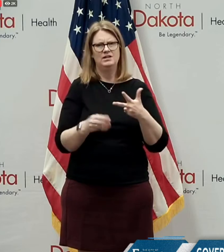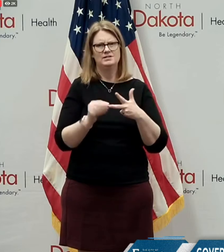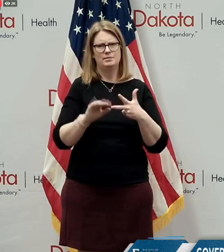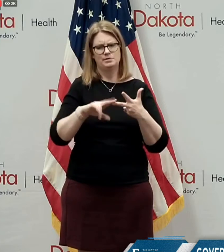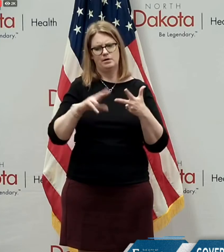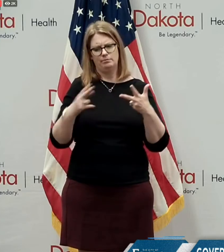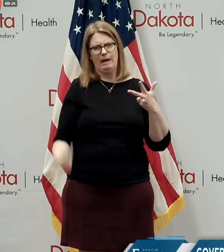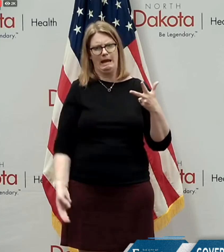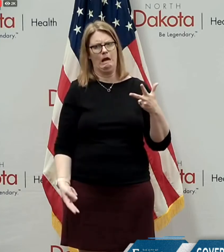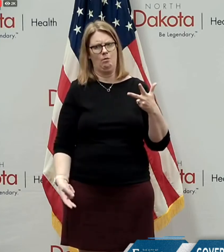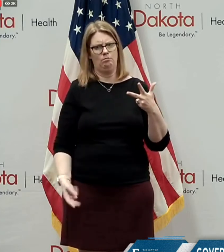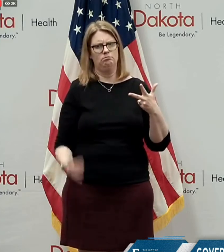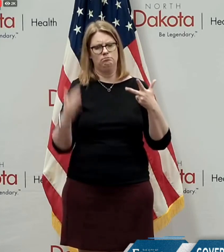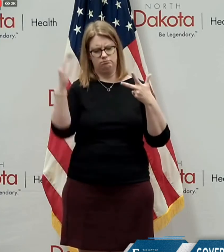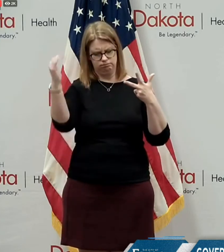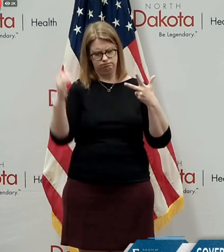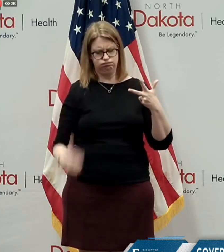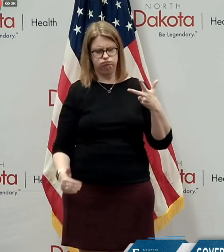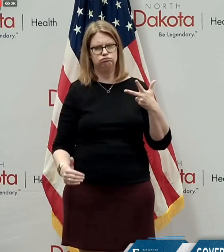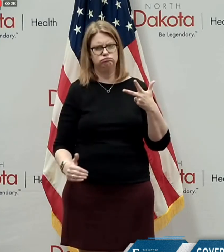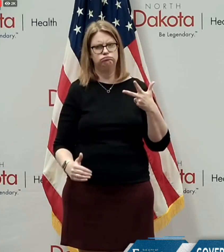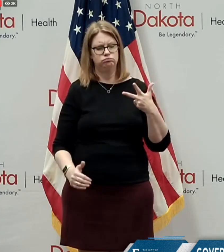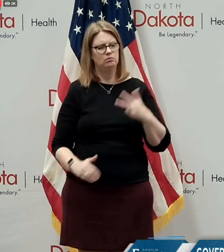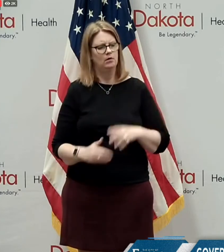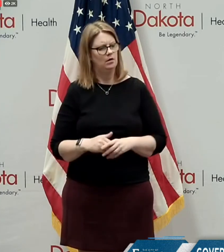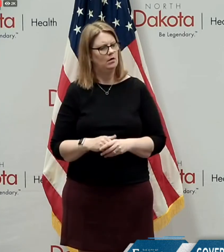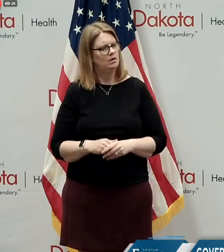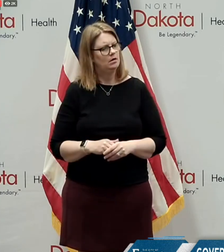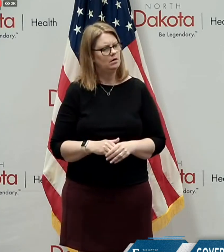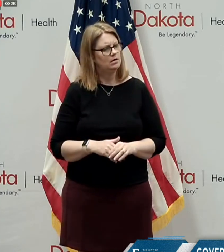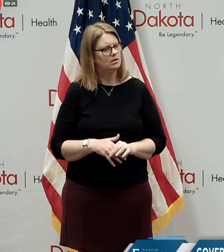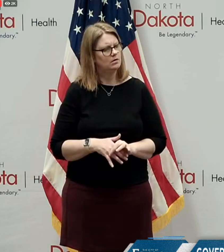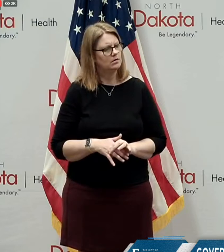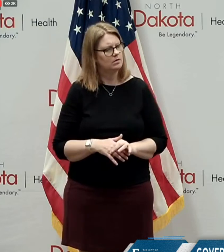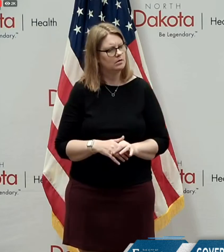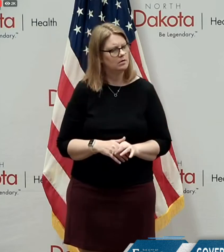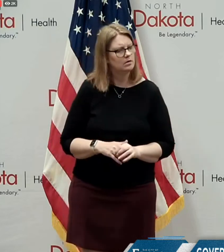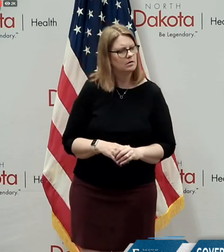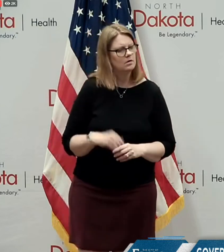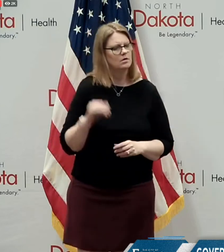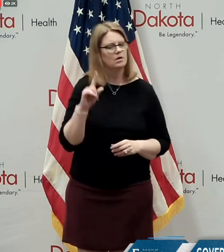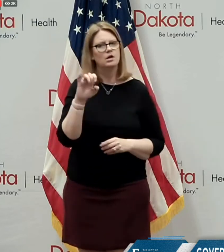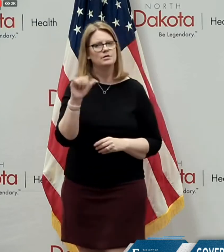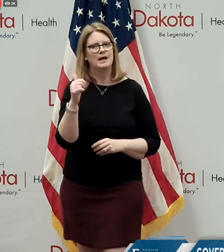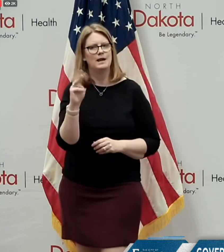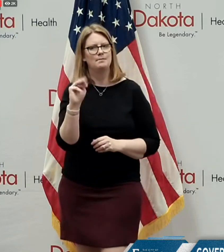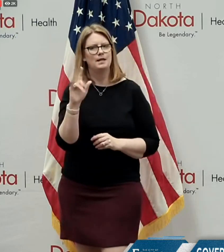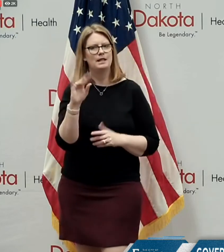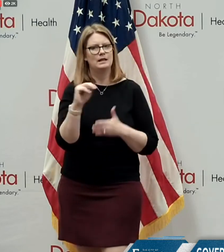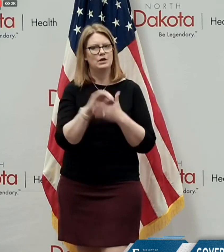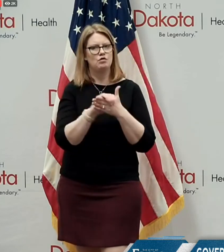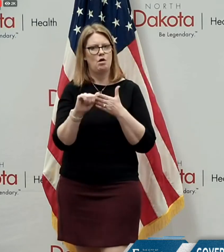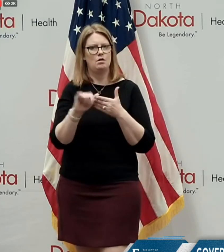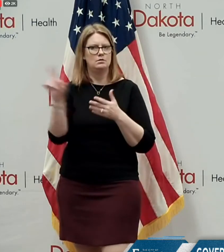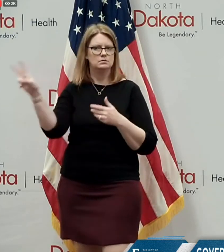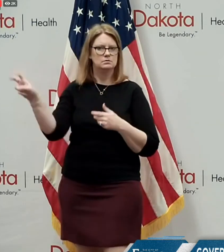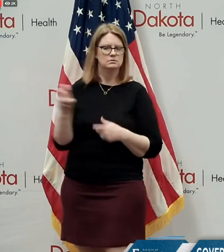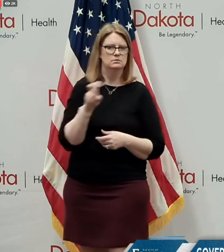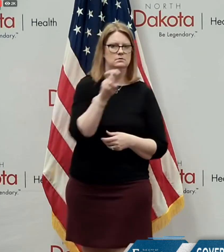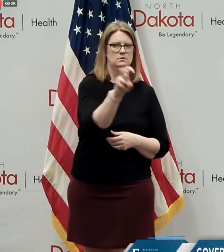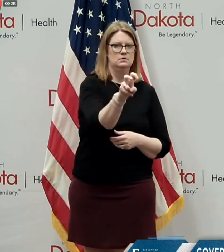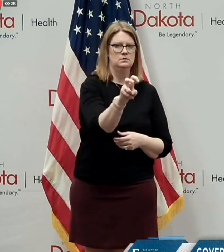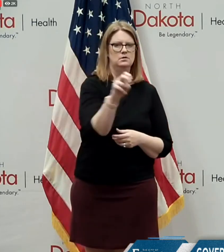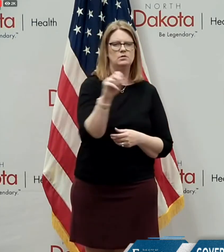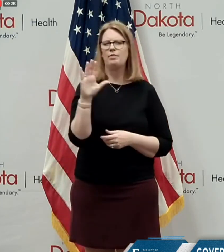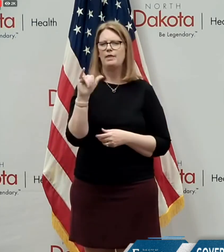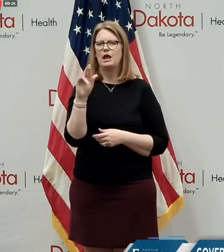highs. And because we have transferred in $110 million through the CARES